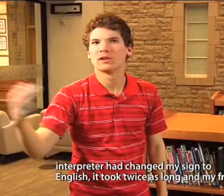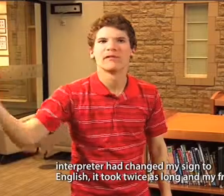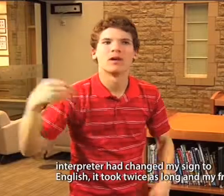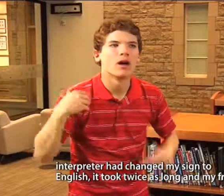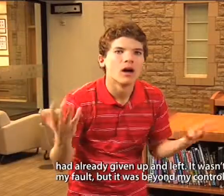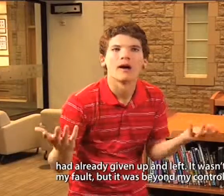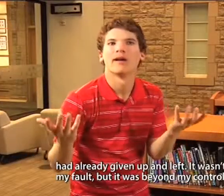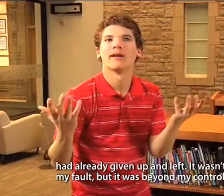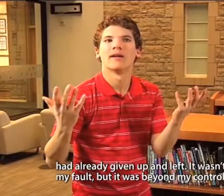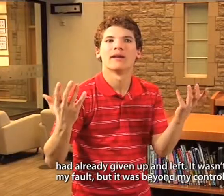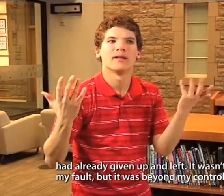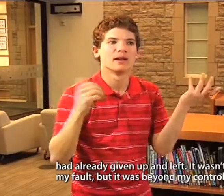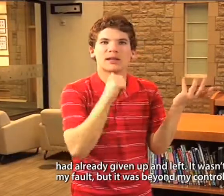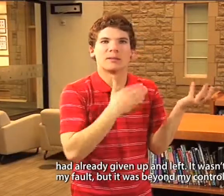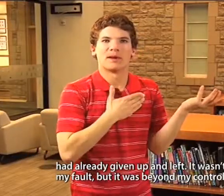long, and my friends had already given up and left.